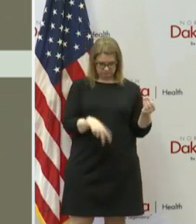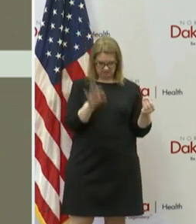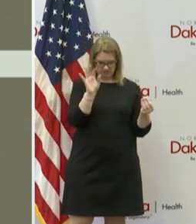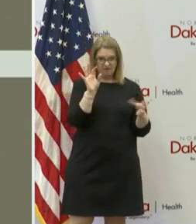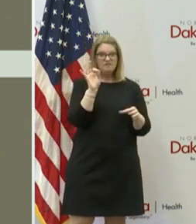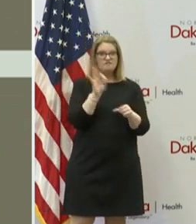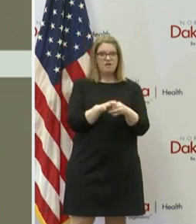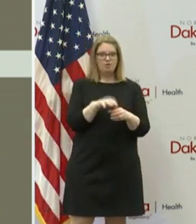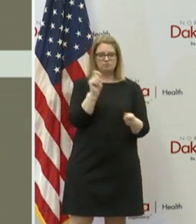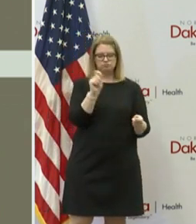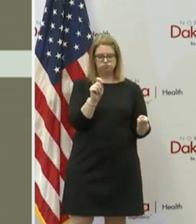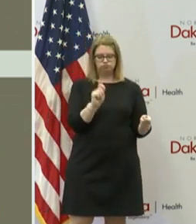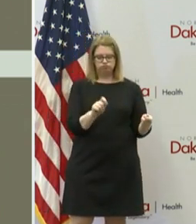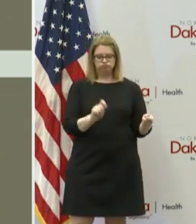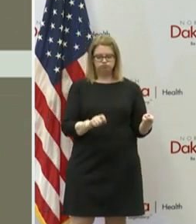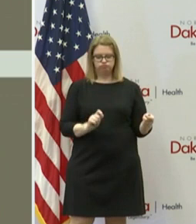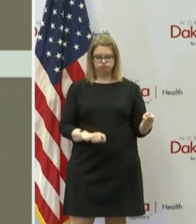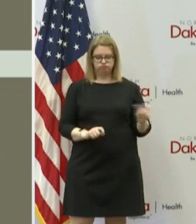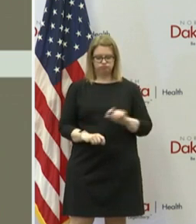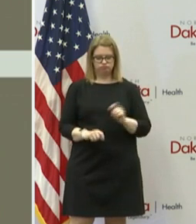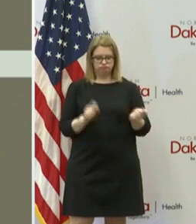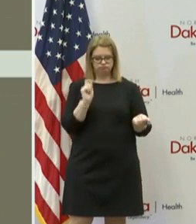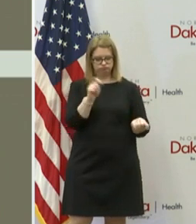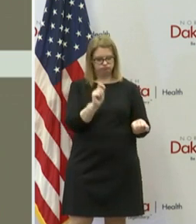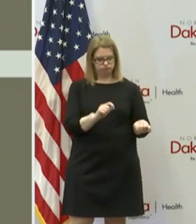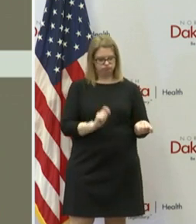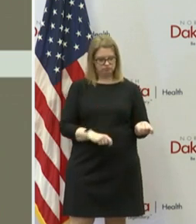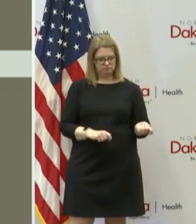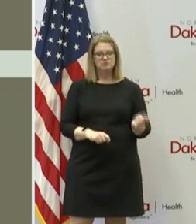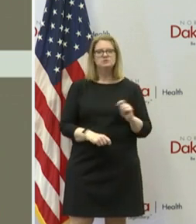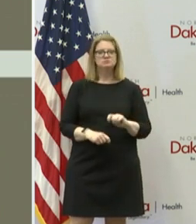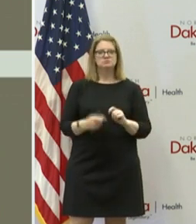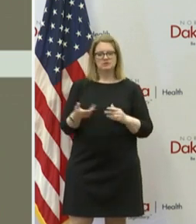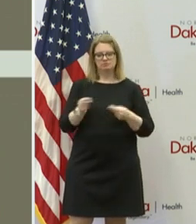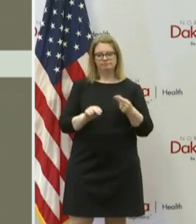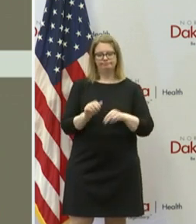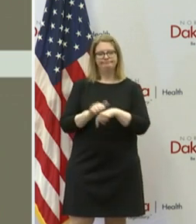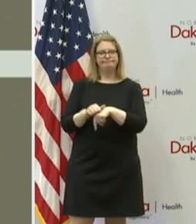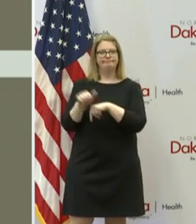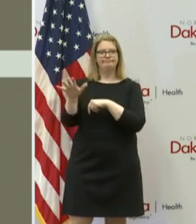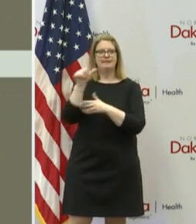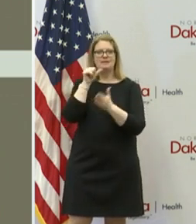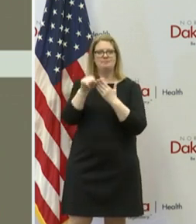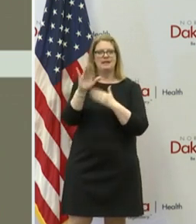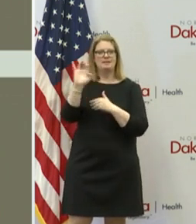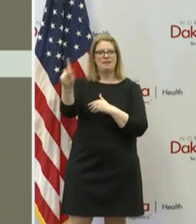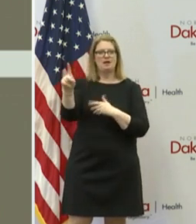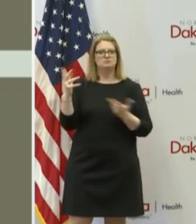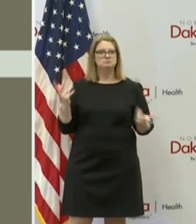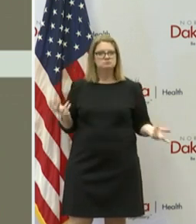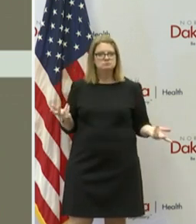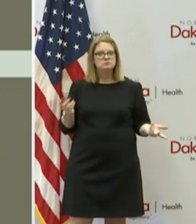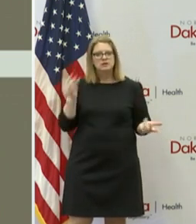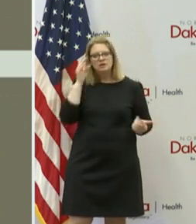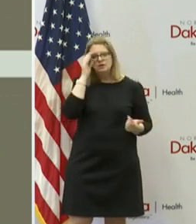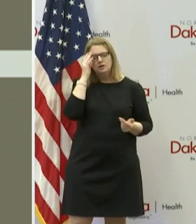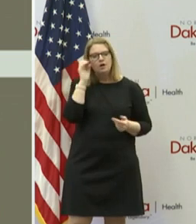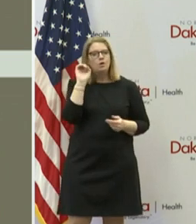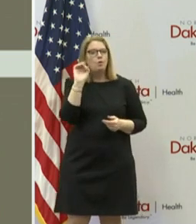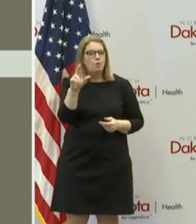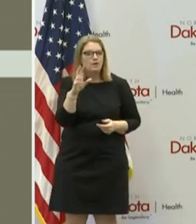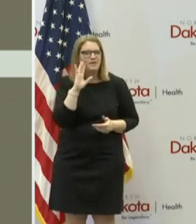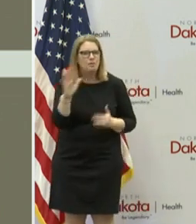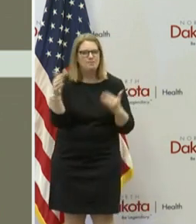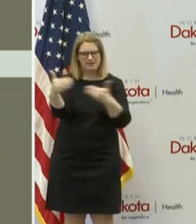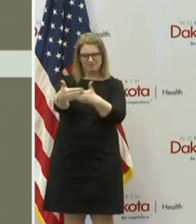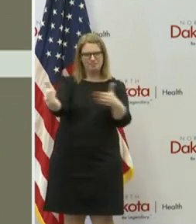then once you vote, fill in your form, then you can submit your mail ballot back to your county auditor office, or there's going to be drop